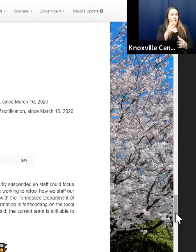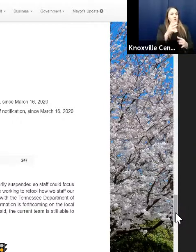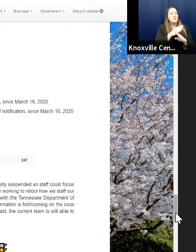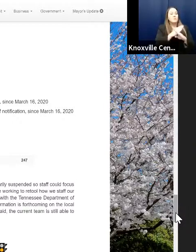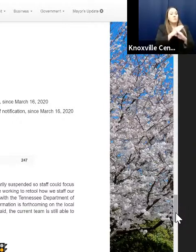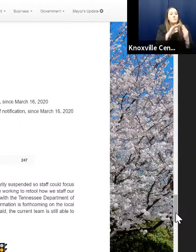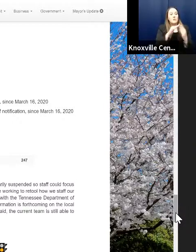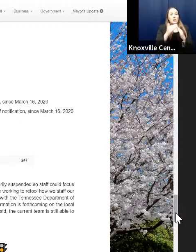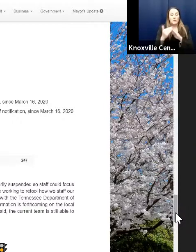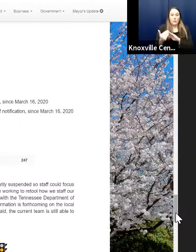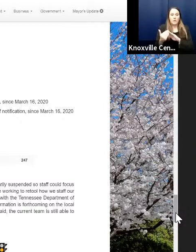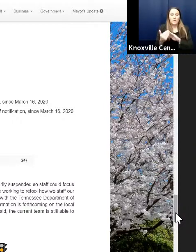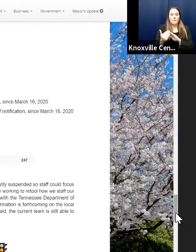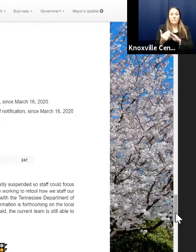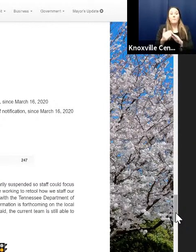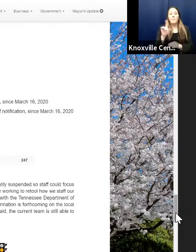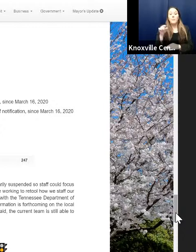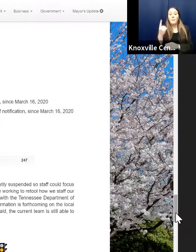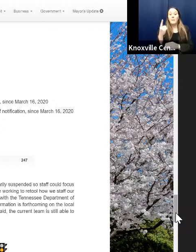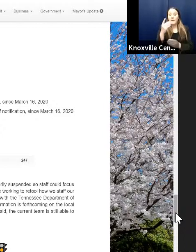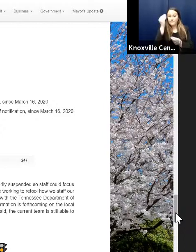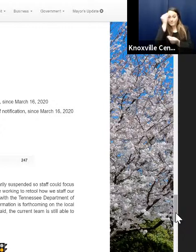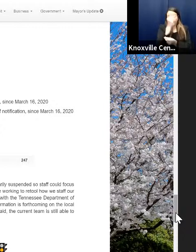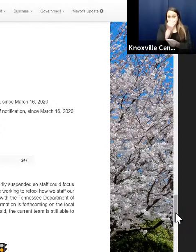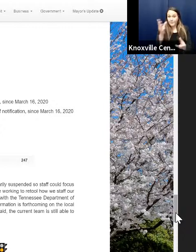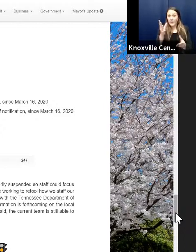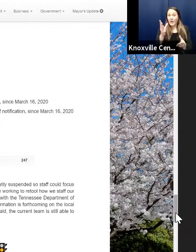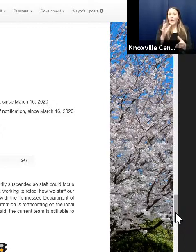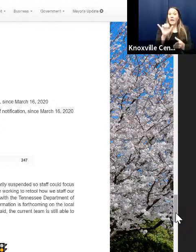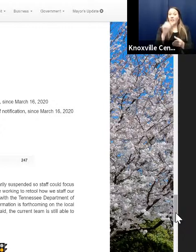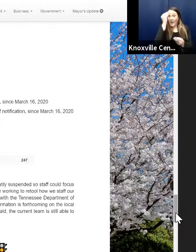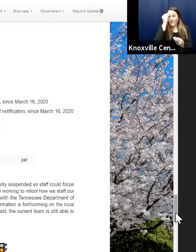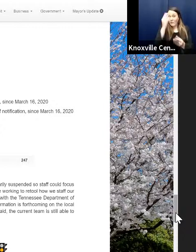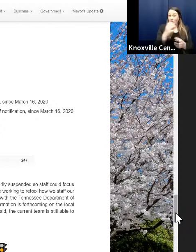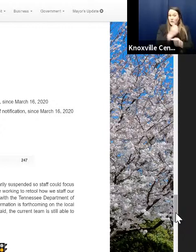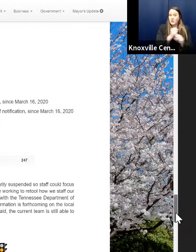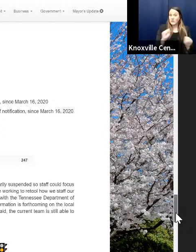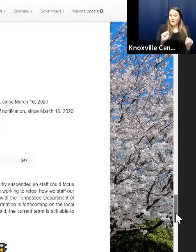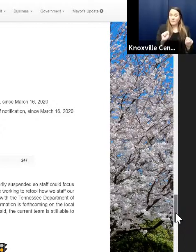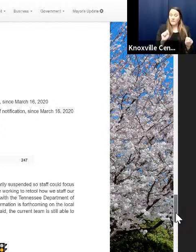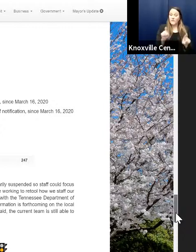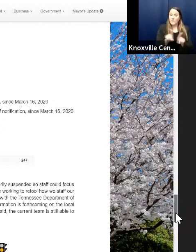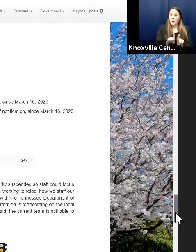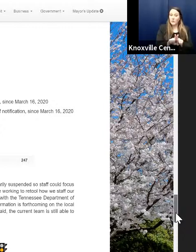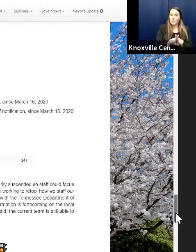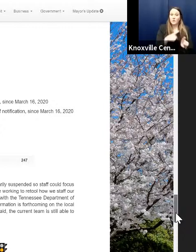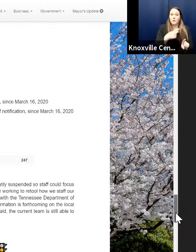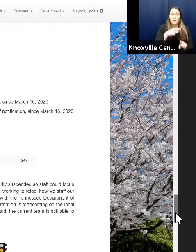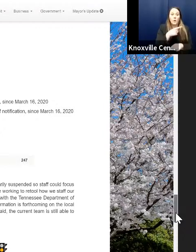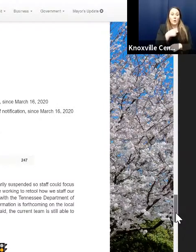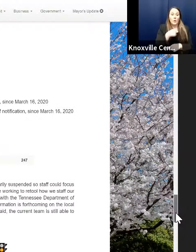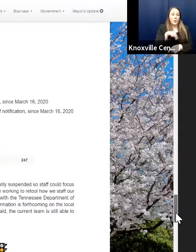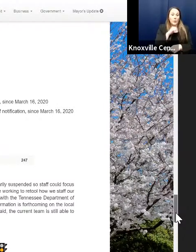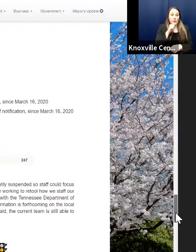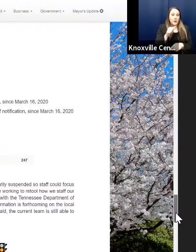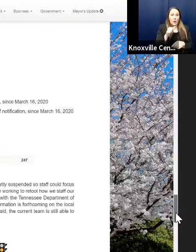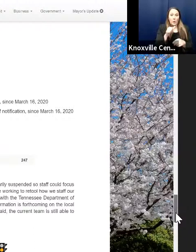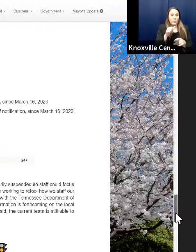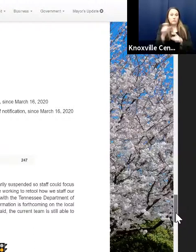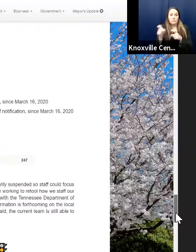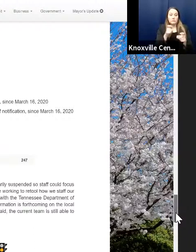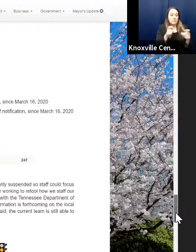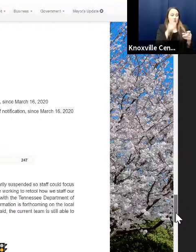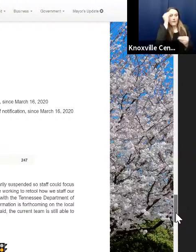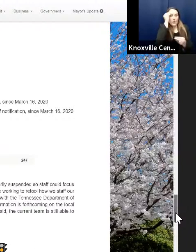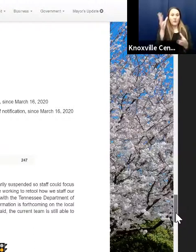safe. And just to note, we keep that information safe as well. As you know, we do not divulge information on